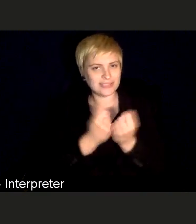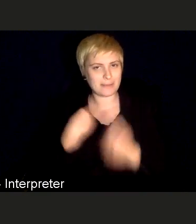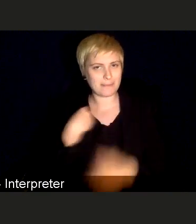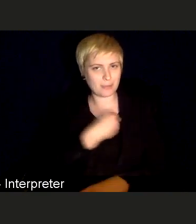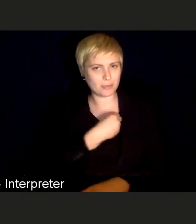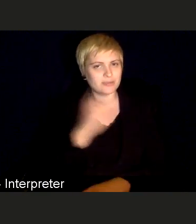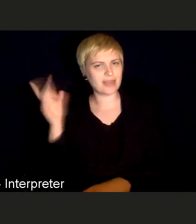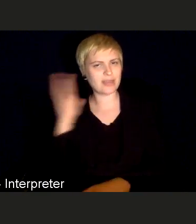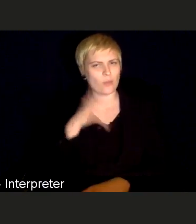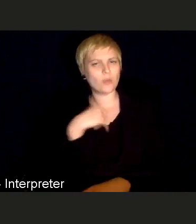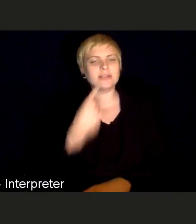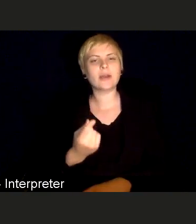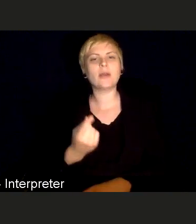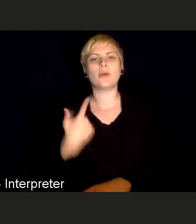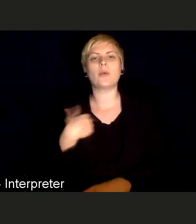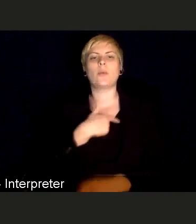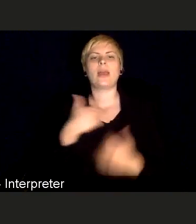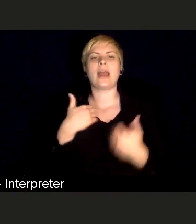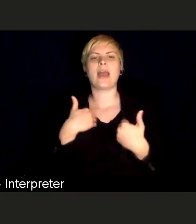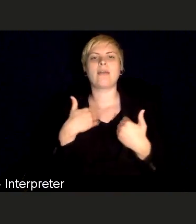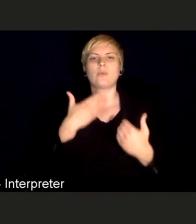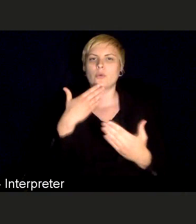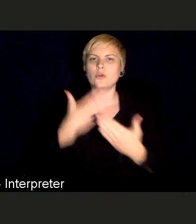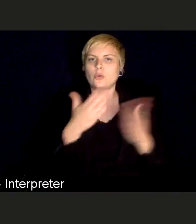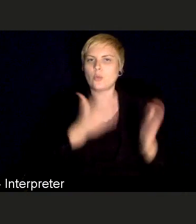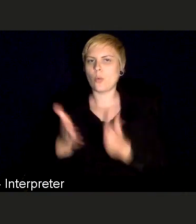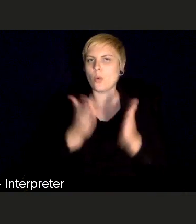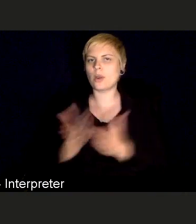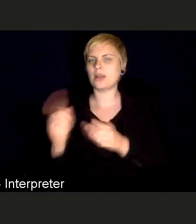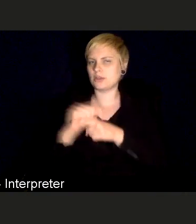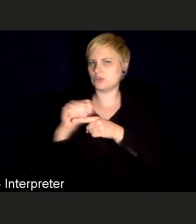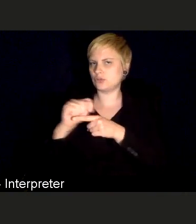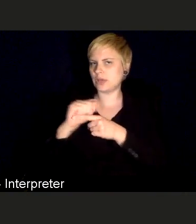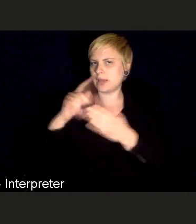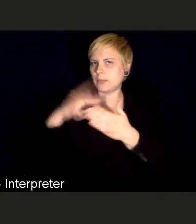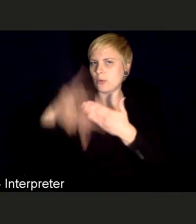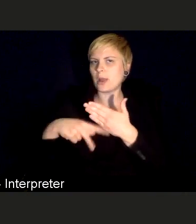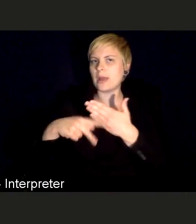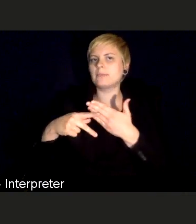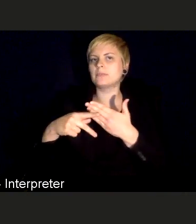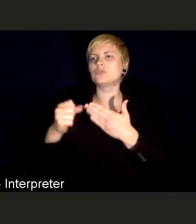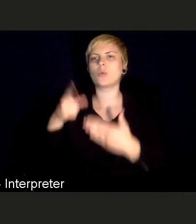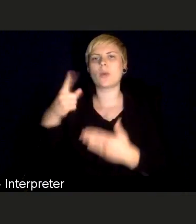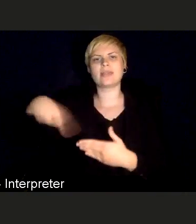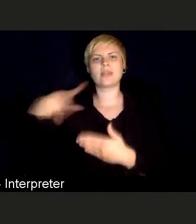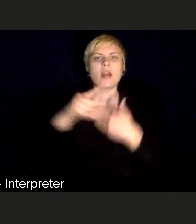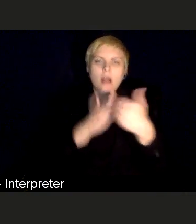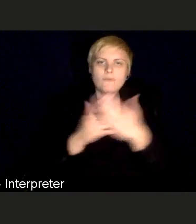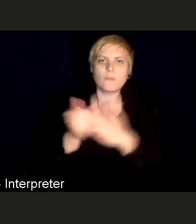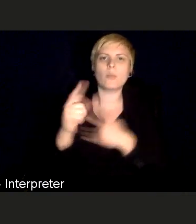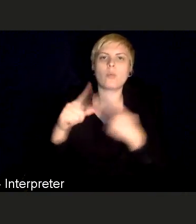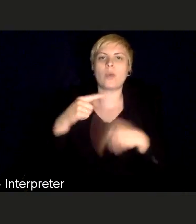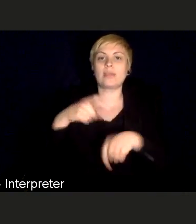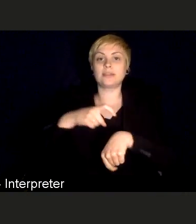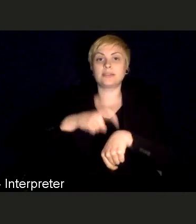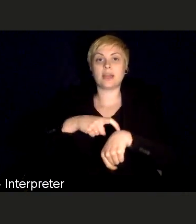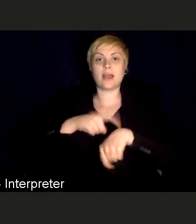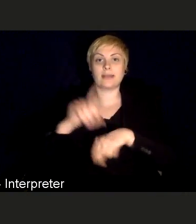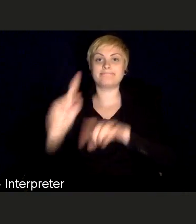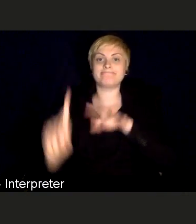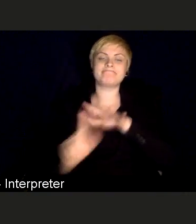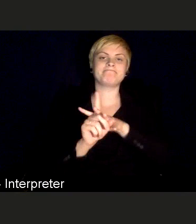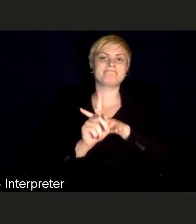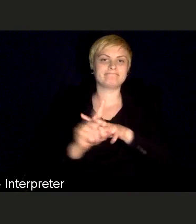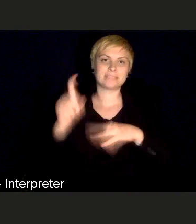tell you that we have a very well-organized training program so that people are comfortable when the time comes for them to participate